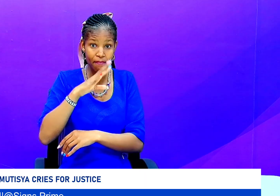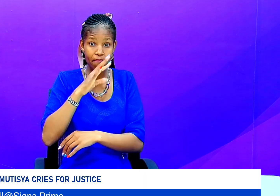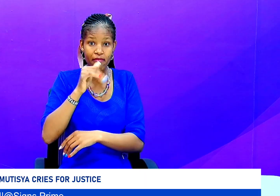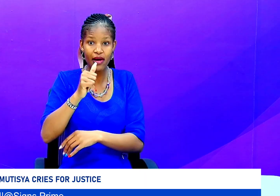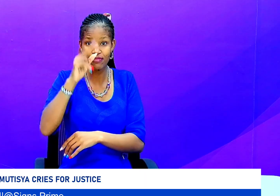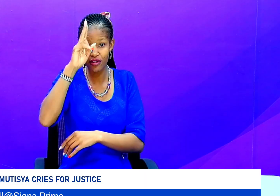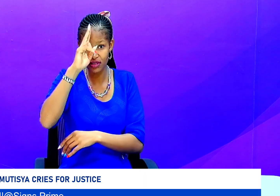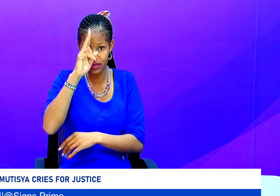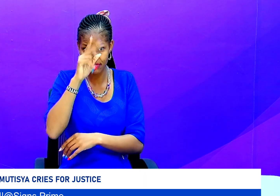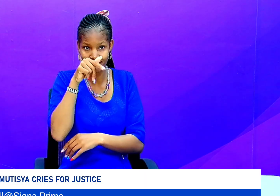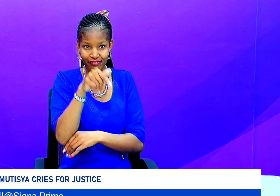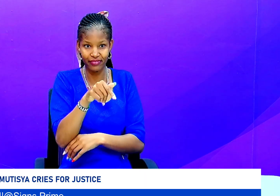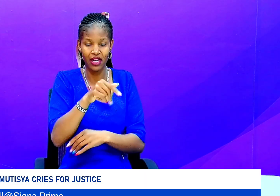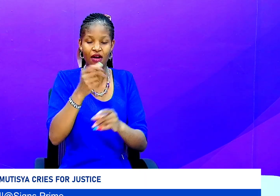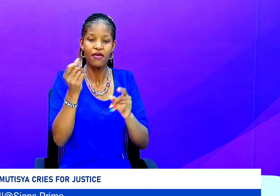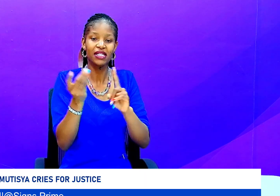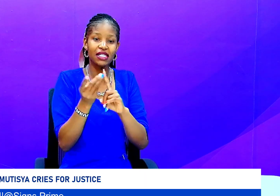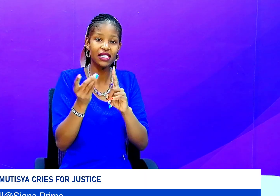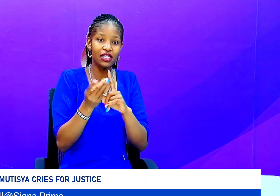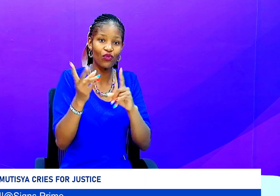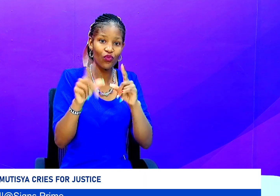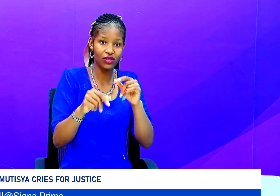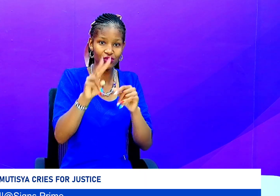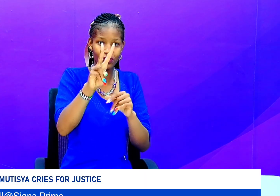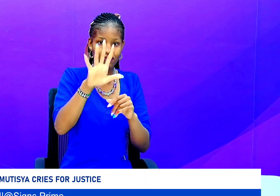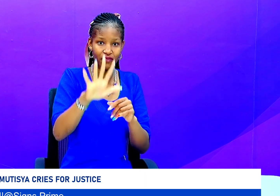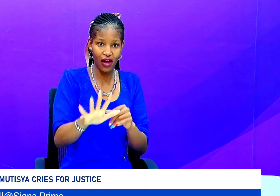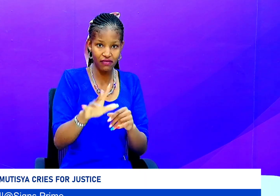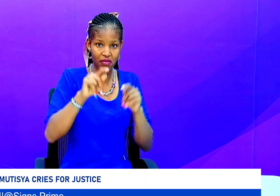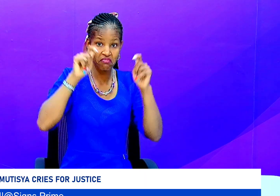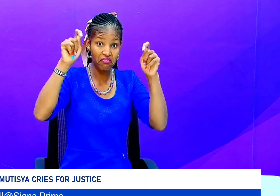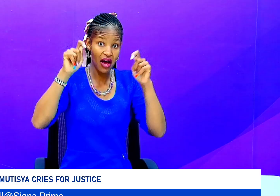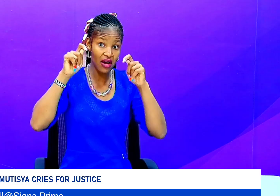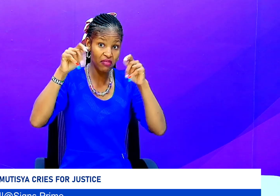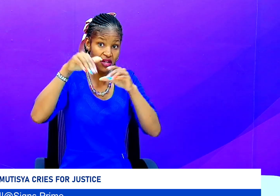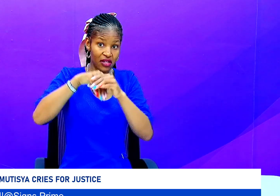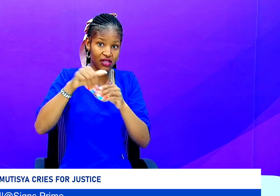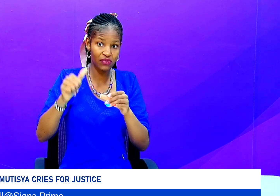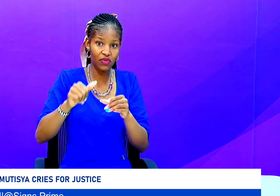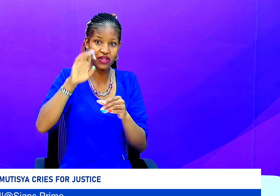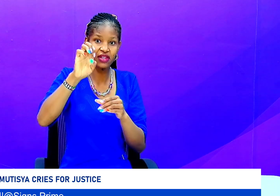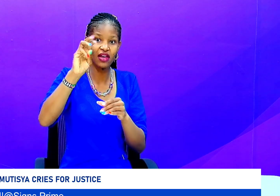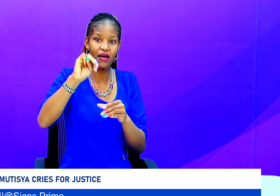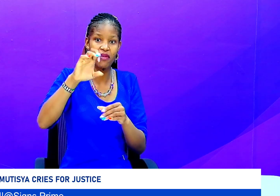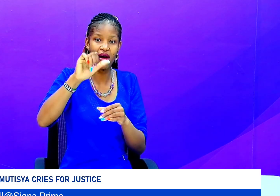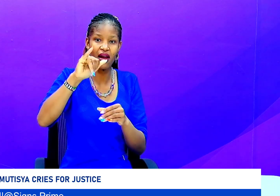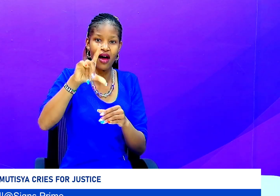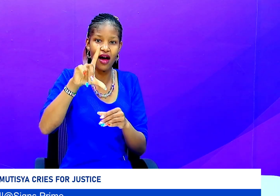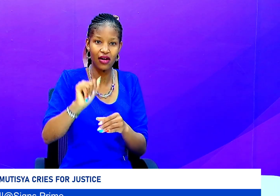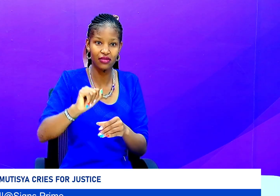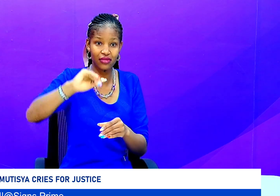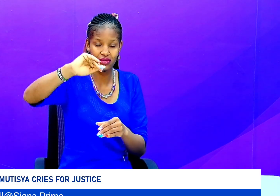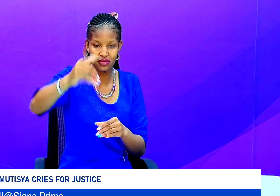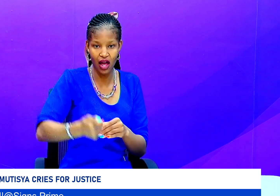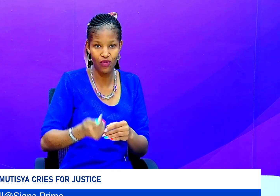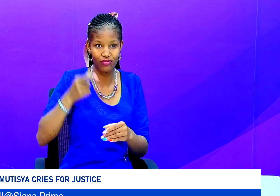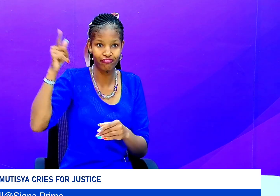one of the two people shot dead by police during the June 25th demonstrations in Emali